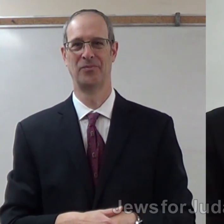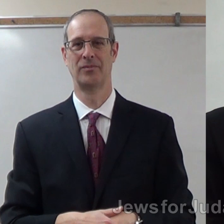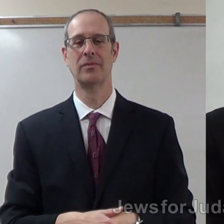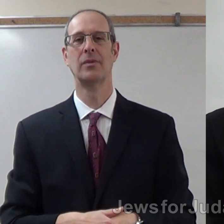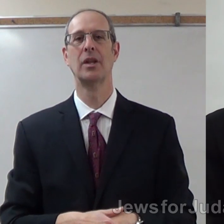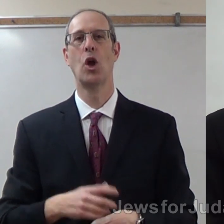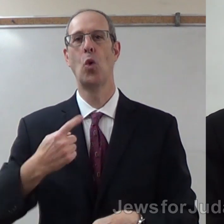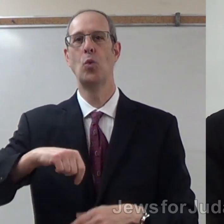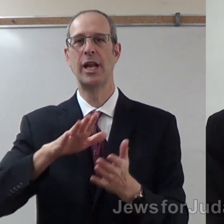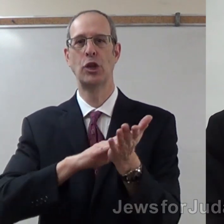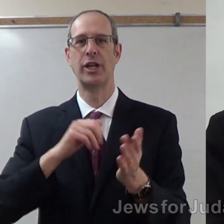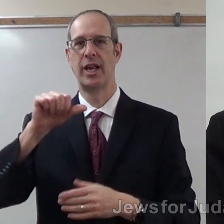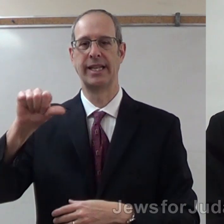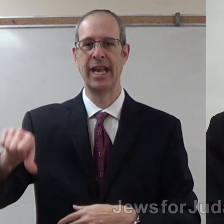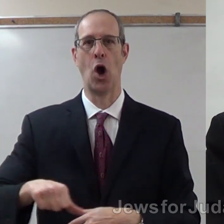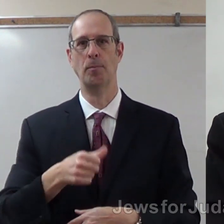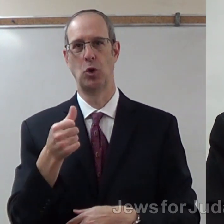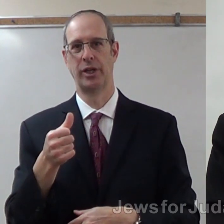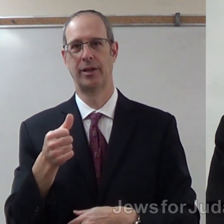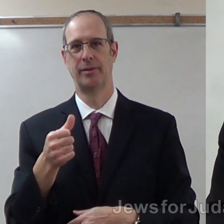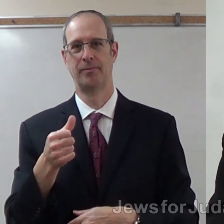We learn in the Talmud